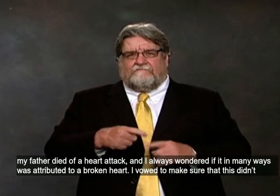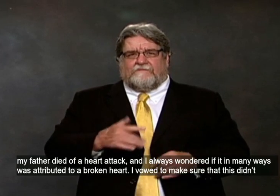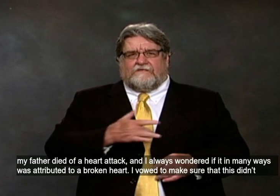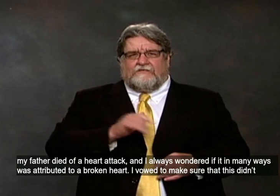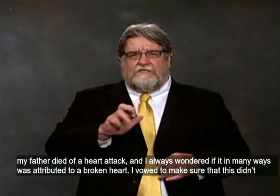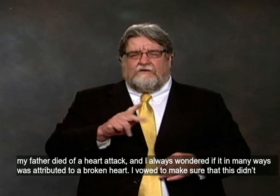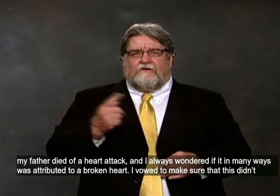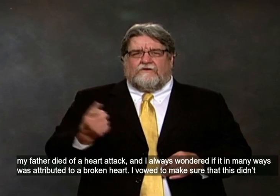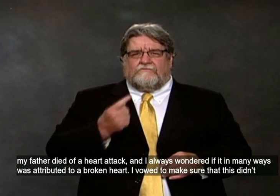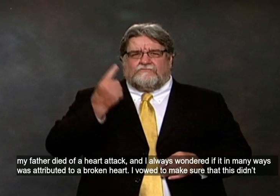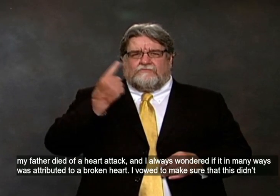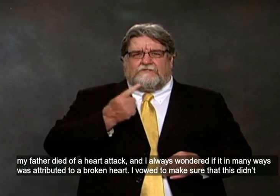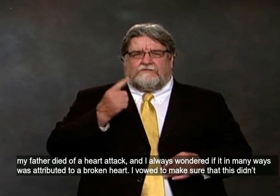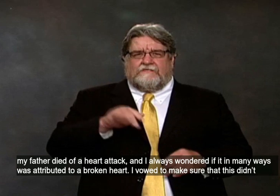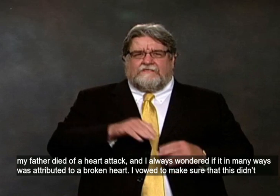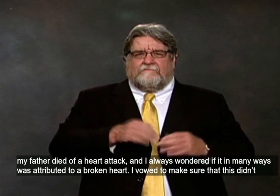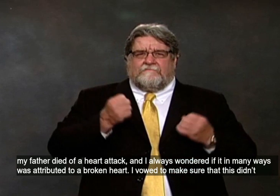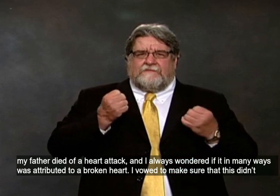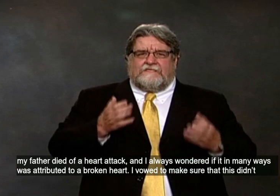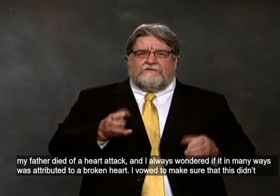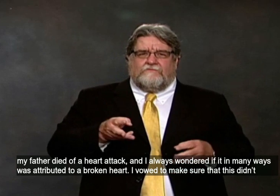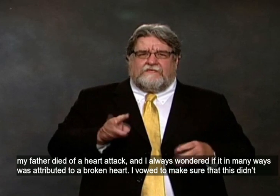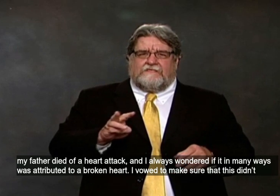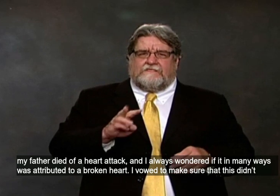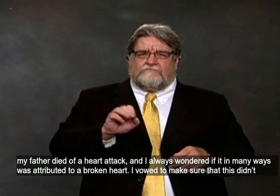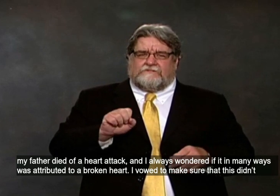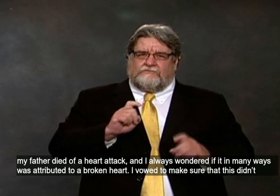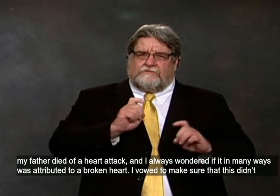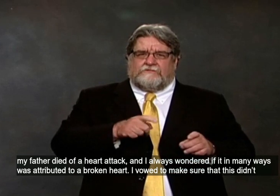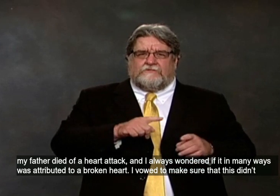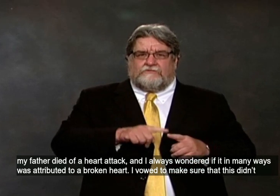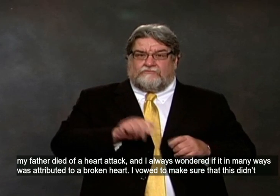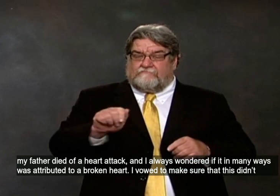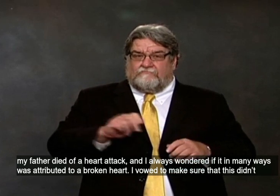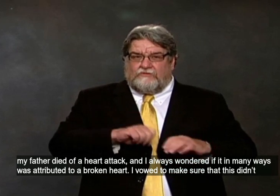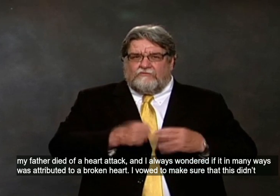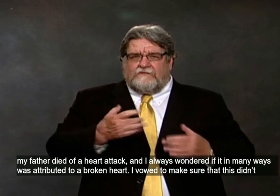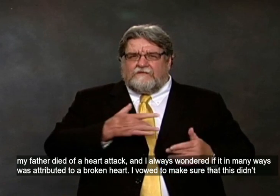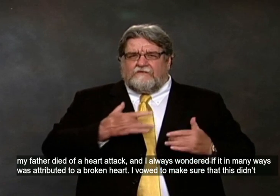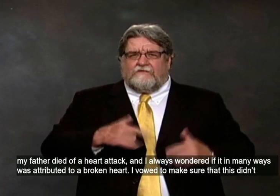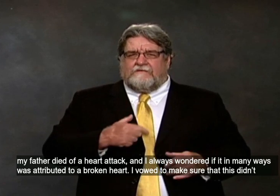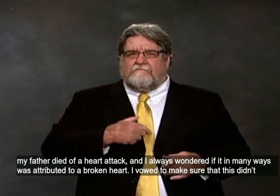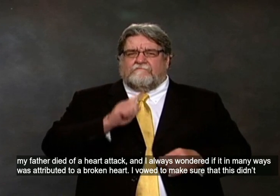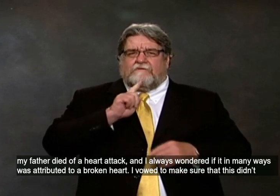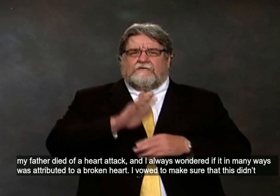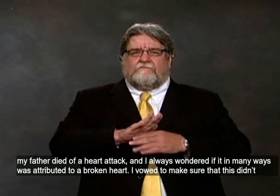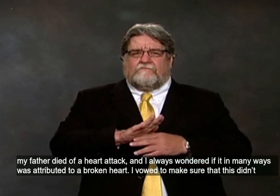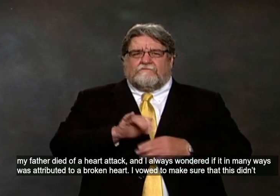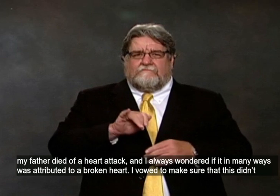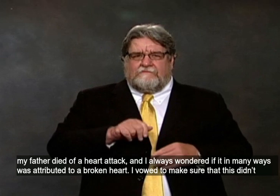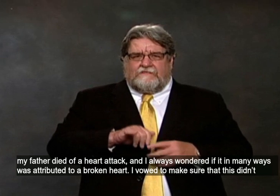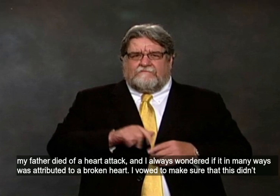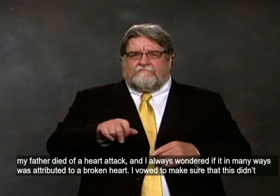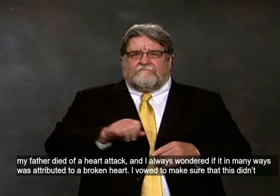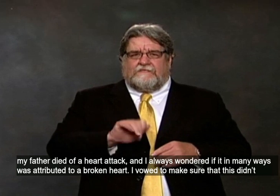father died of a heart attack, and I always wondered if it, in many ways, was attributed to a broken